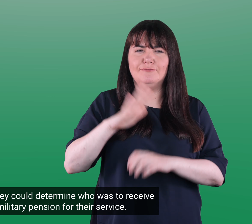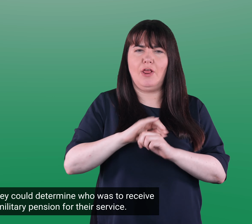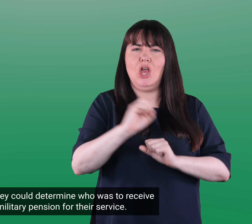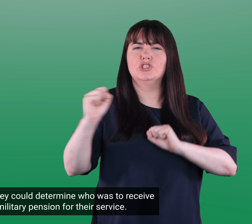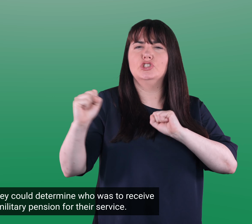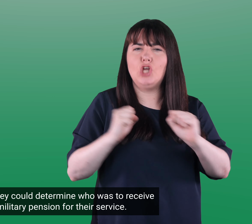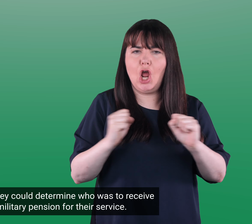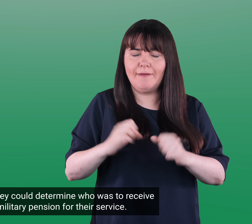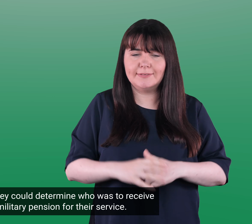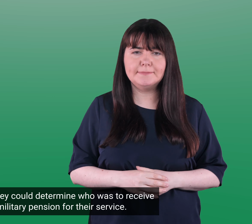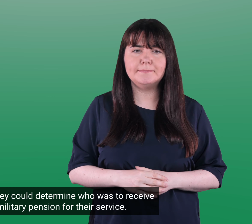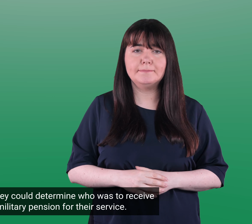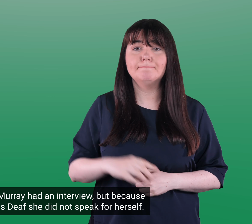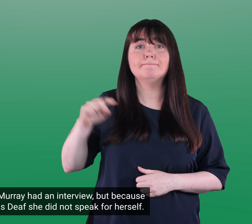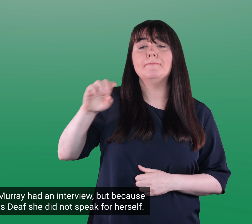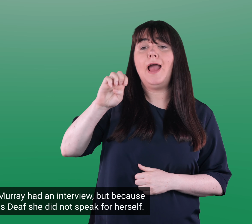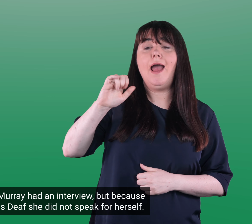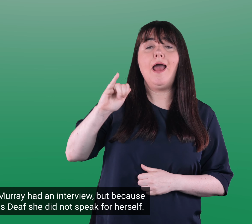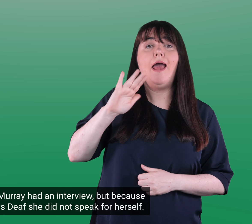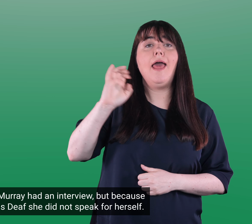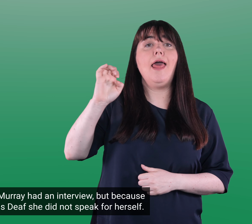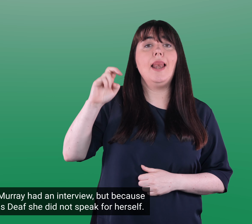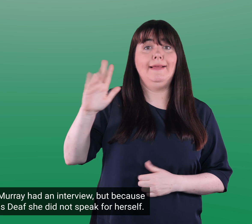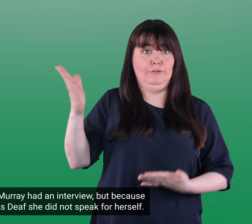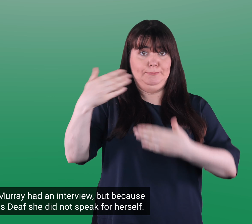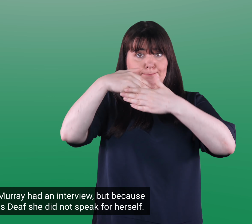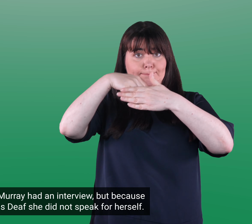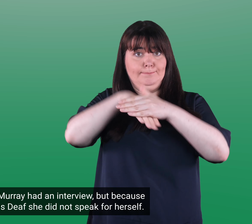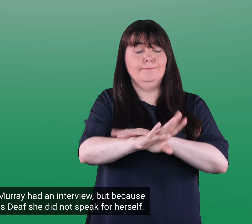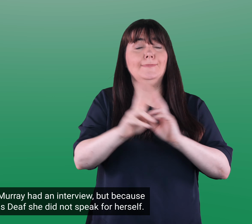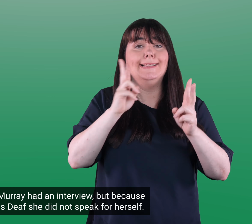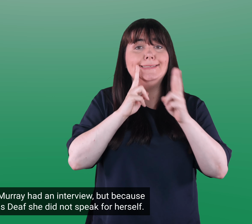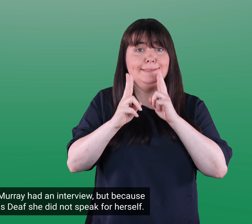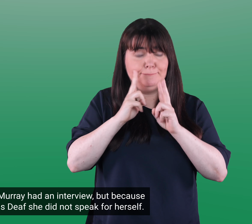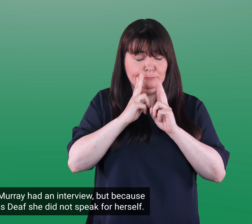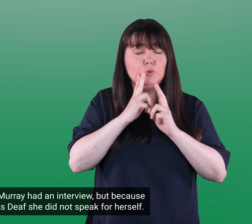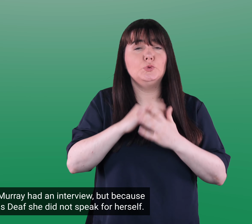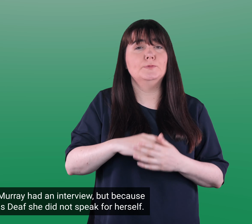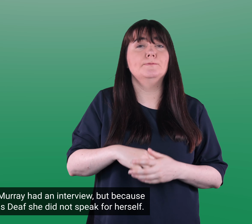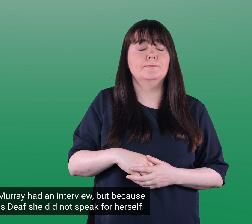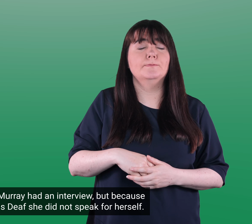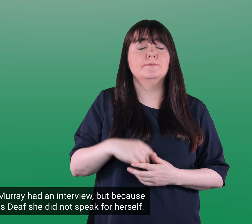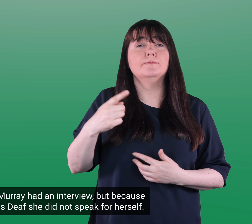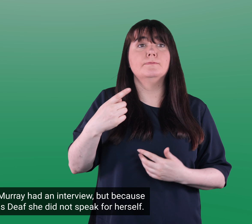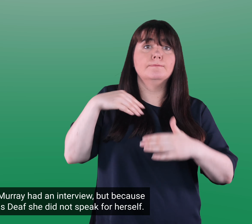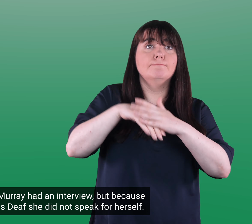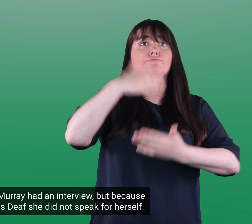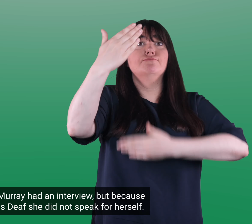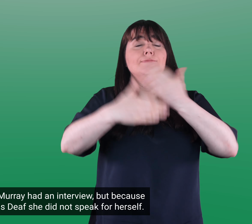service. Eileen Murray had an interview, but because she was deaf, she did not speak for